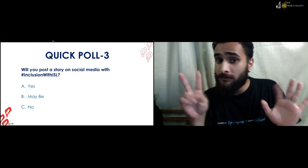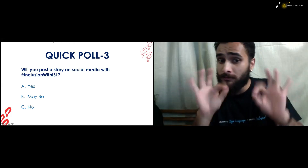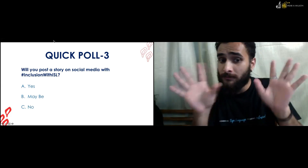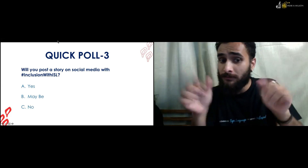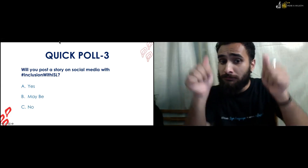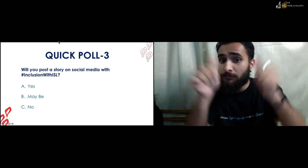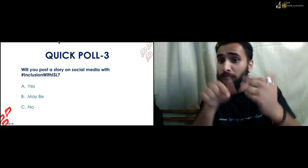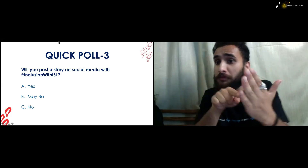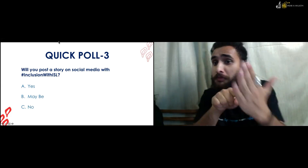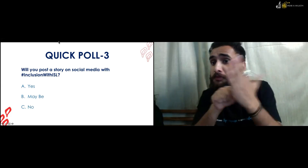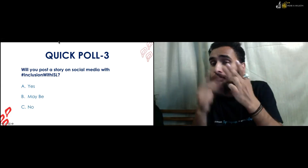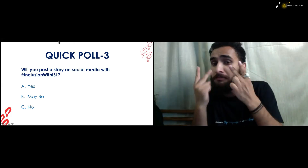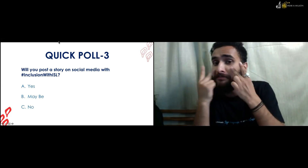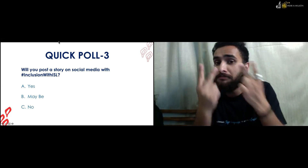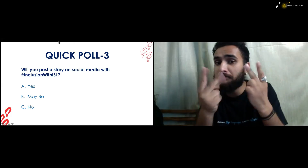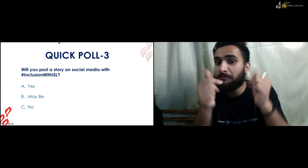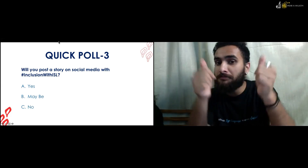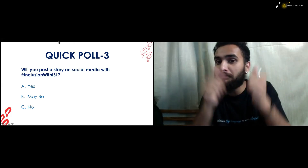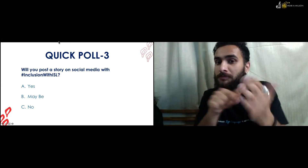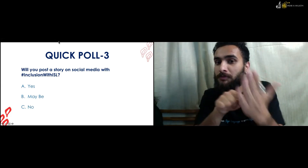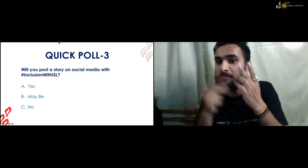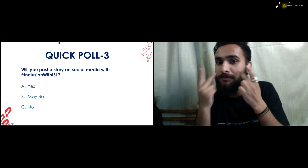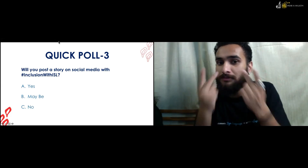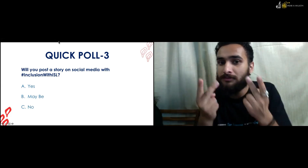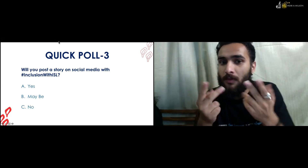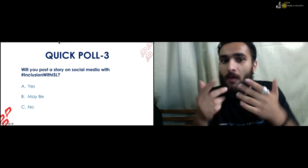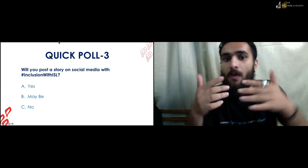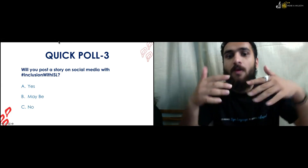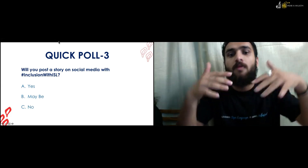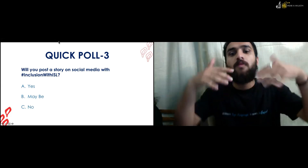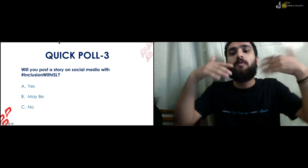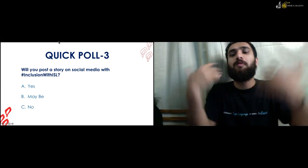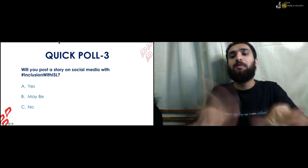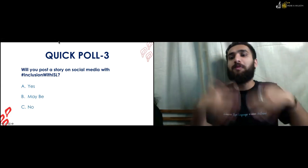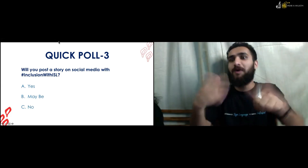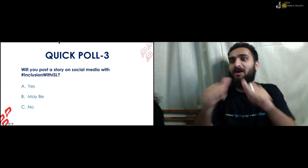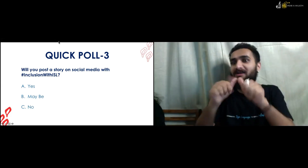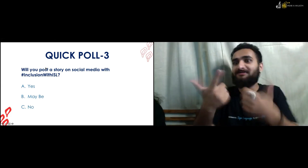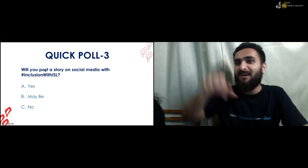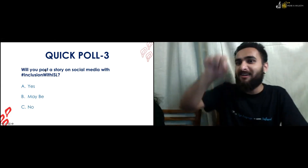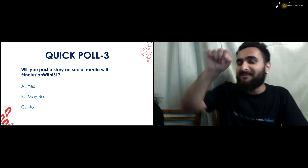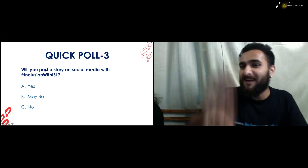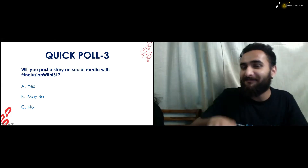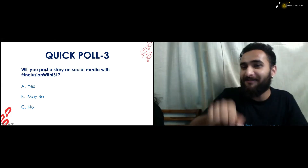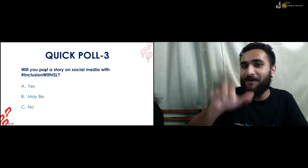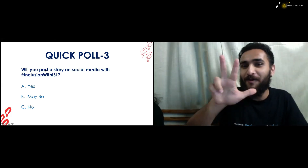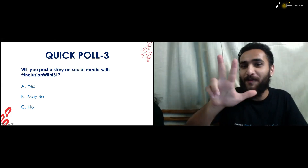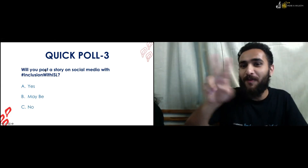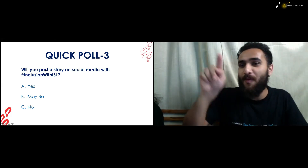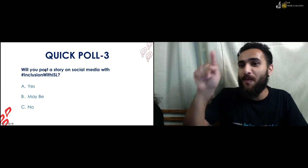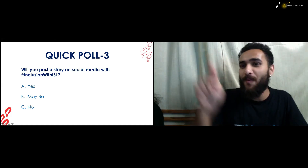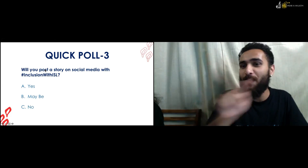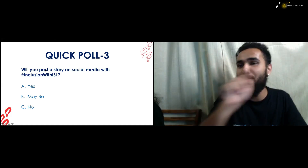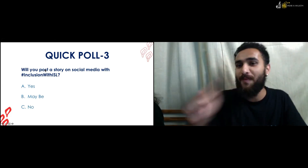We are done. If we are already done, then can we have the results? Wow, wow, wow, wow. That's